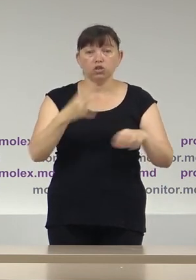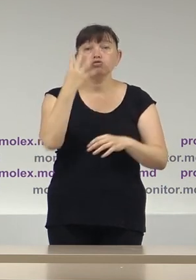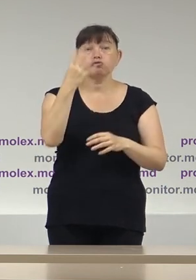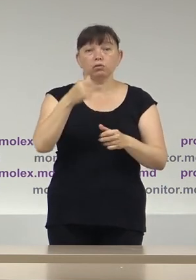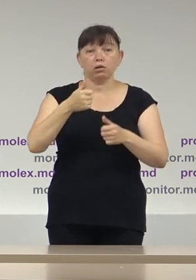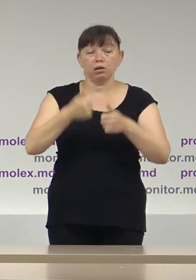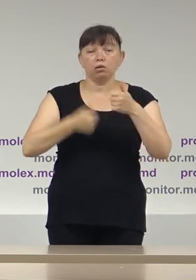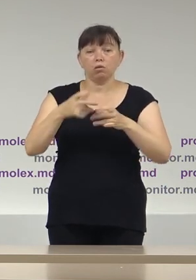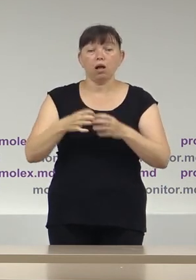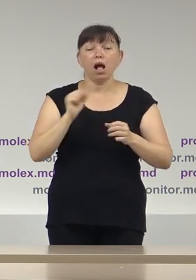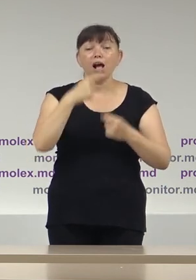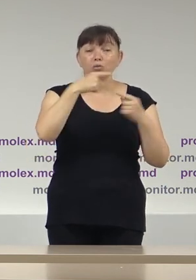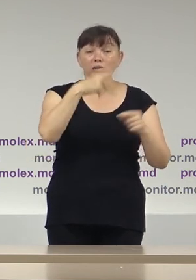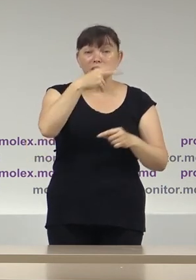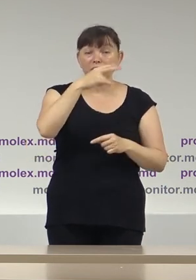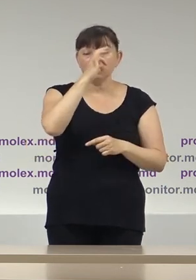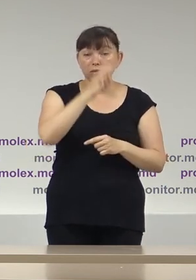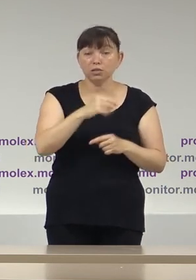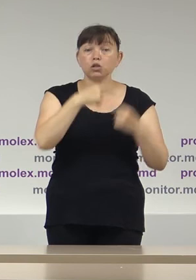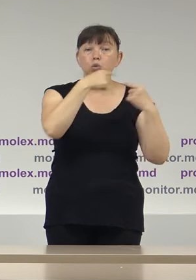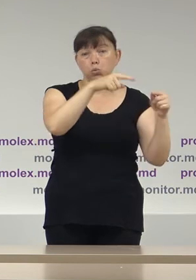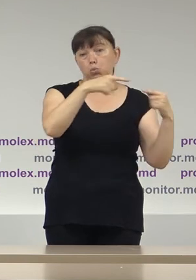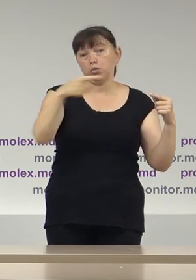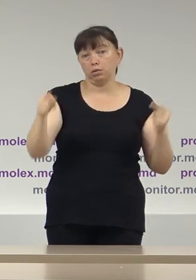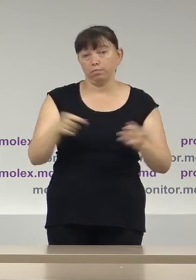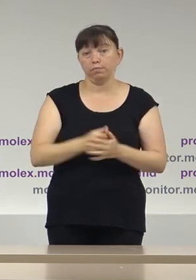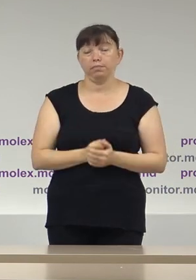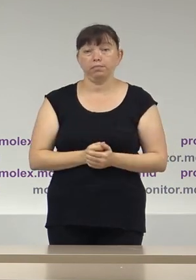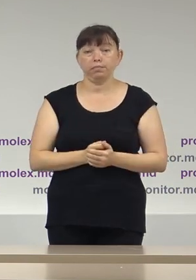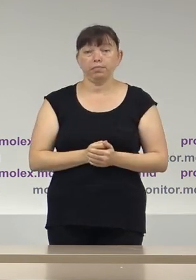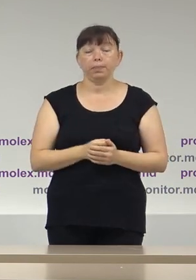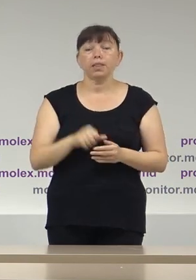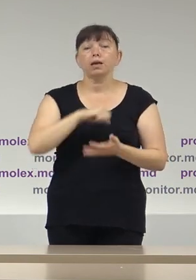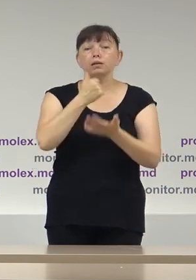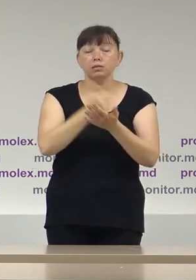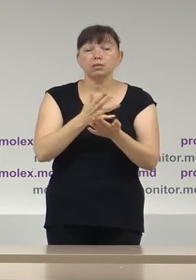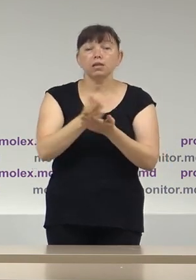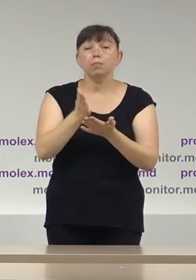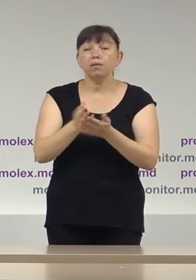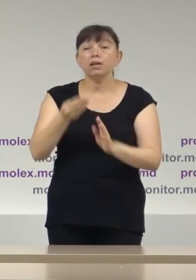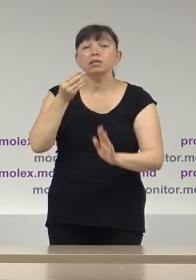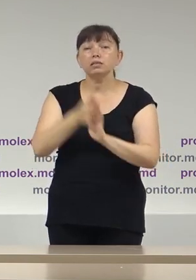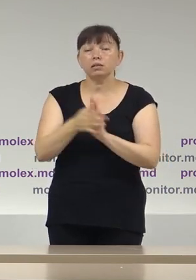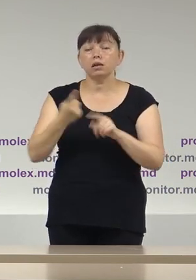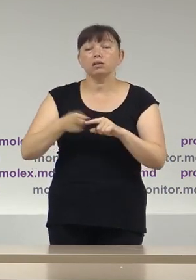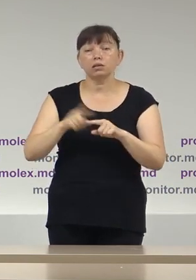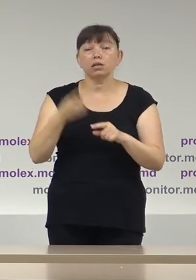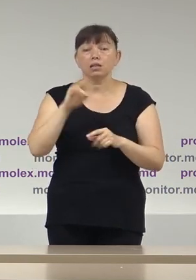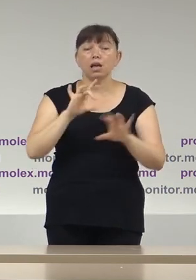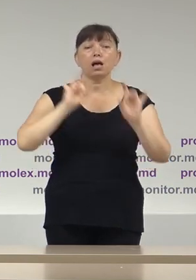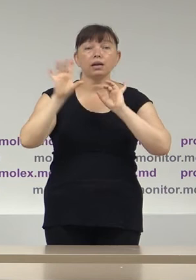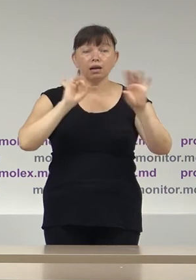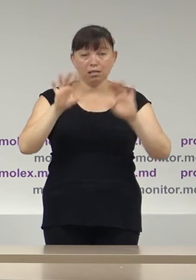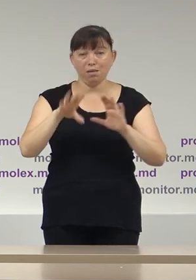were made by four electoral contenders and the other 20% by the remaining contenders.